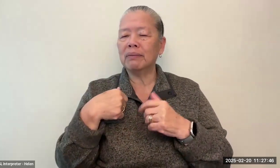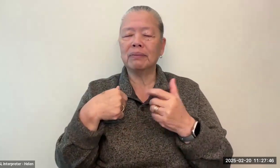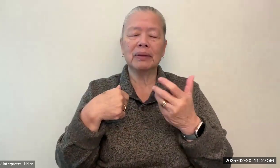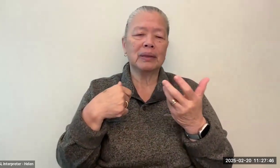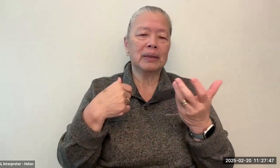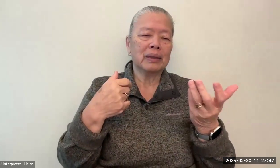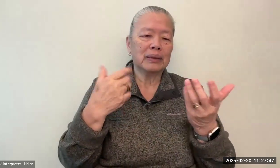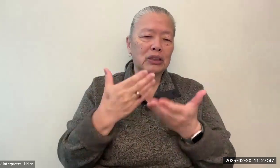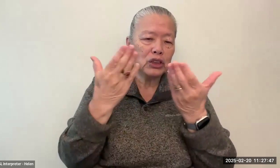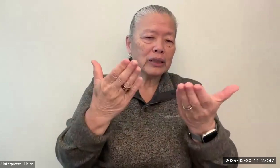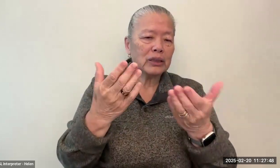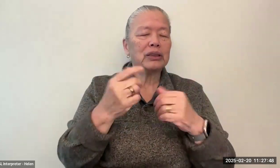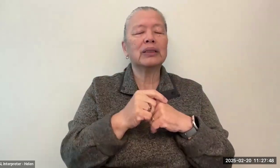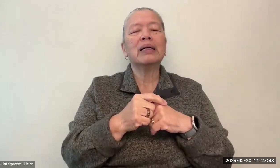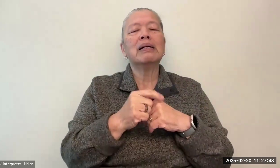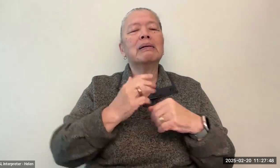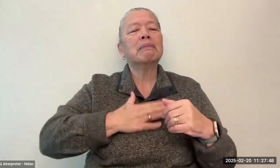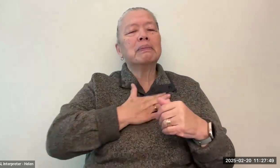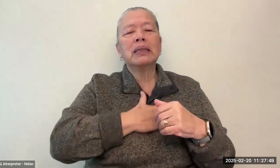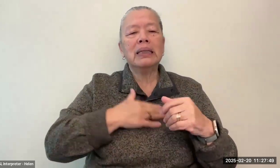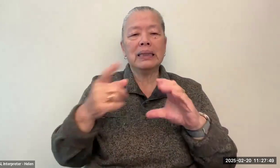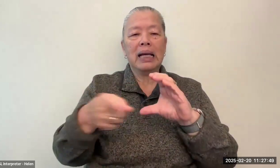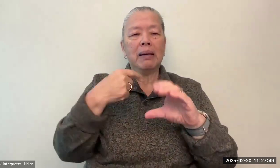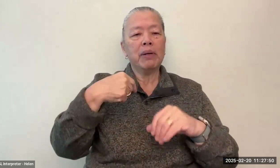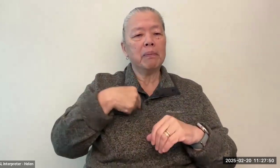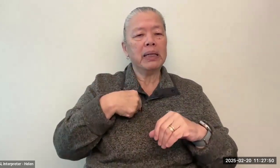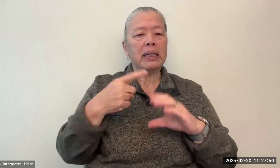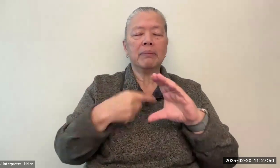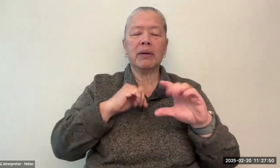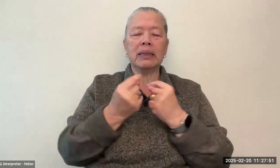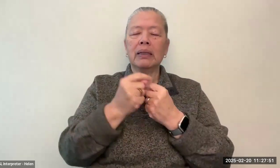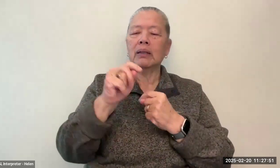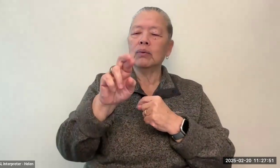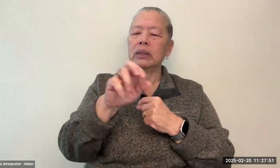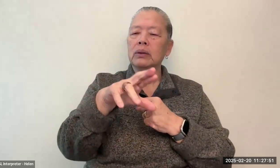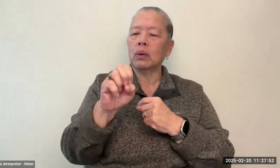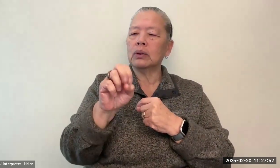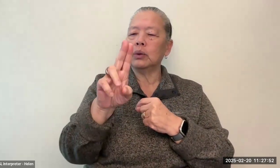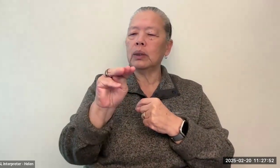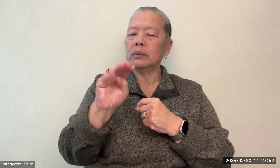today, please email me and our team at